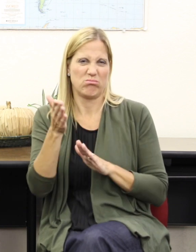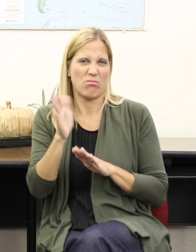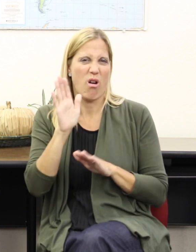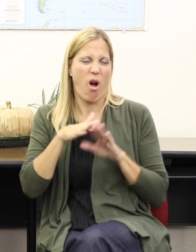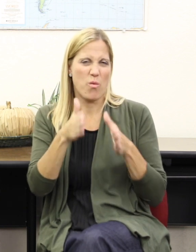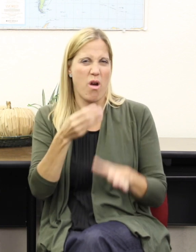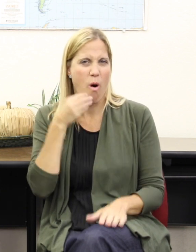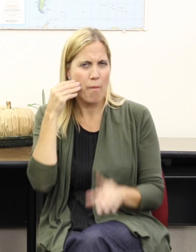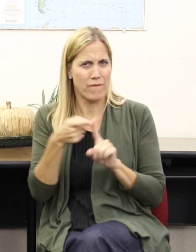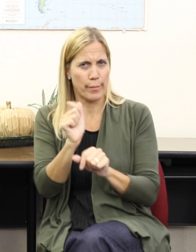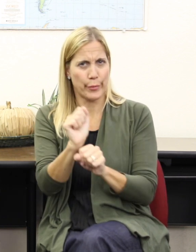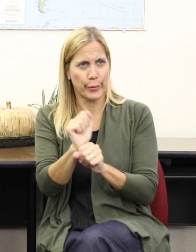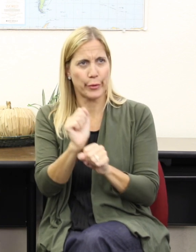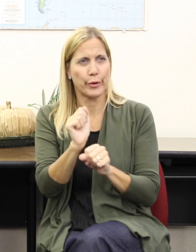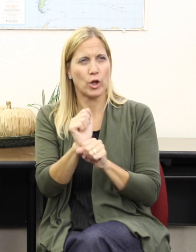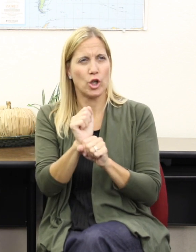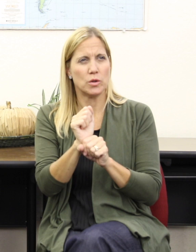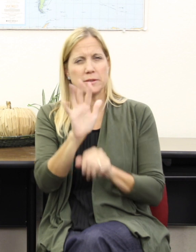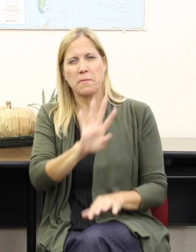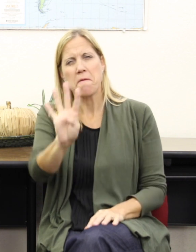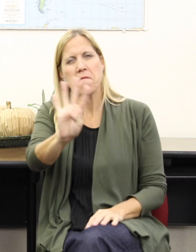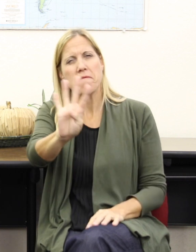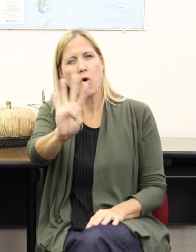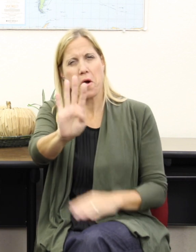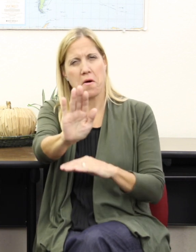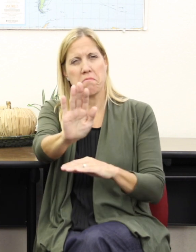And then it was 4 o'clock in the afternoon.